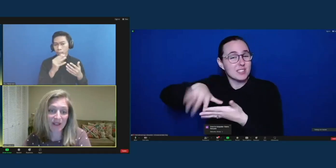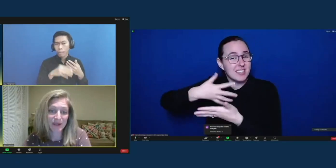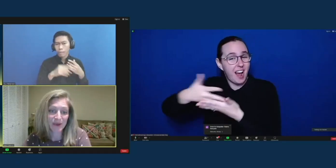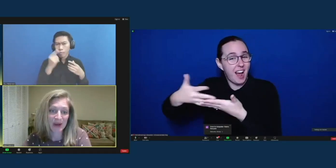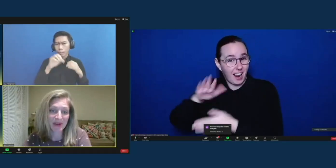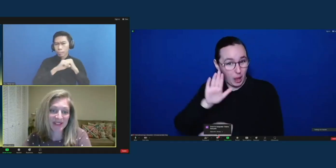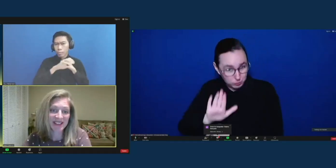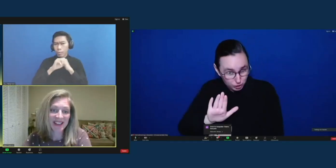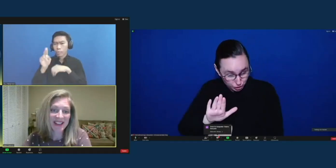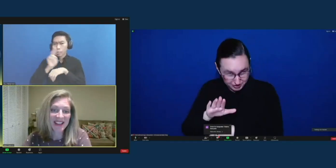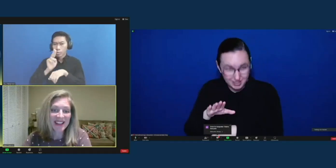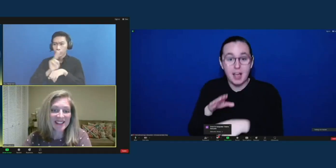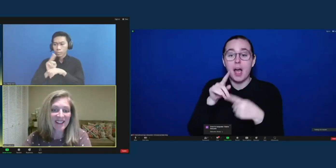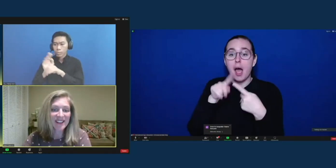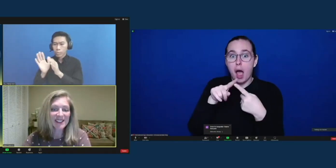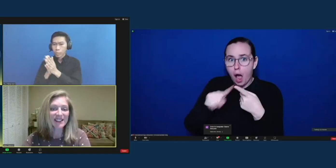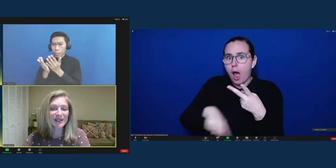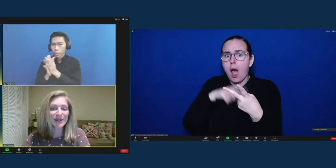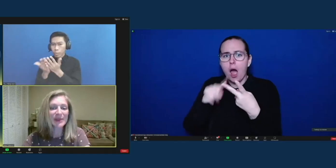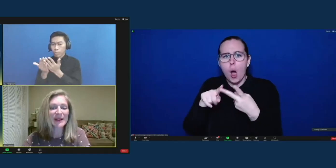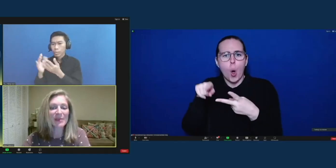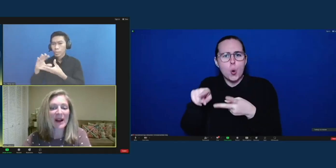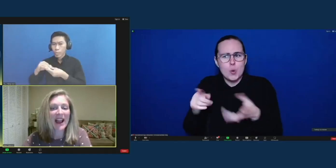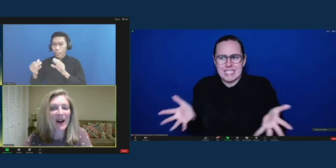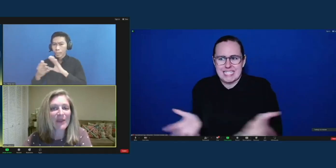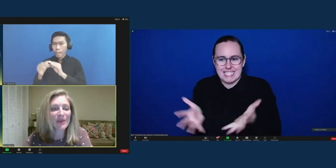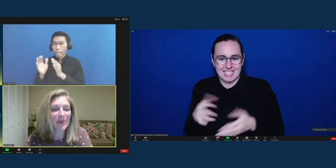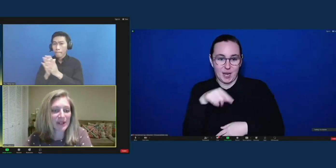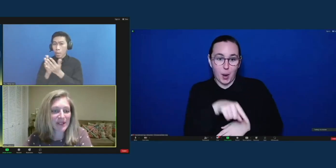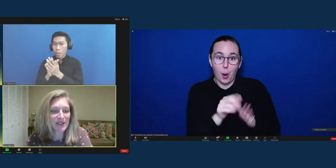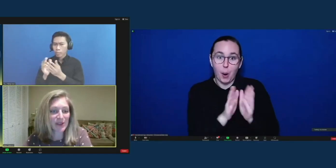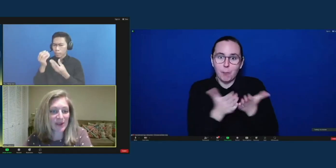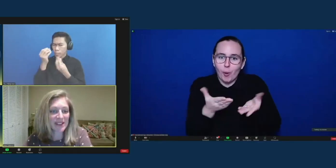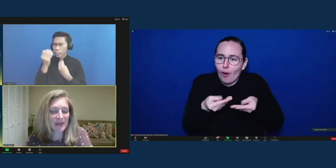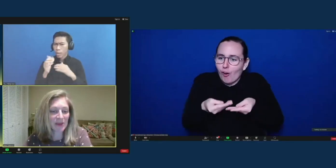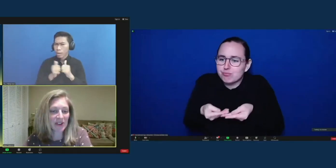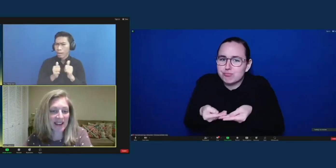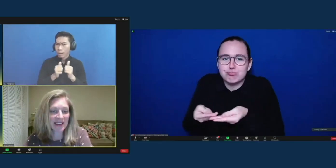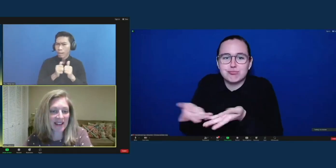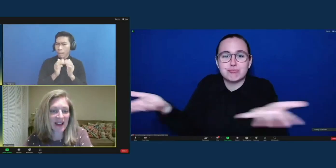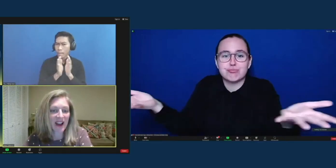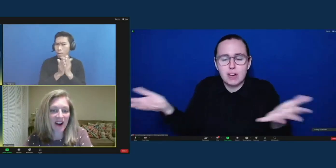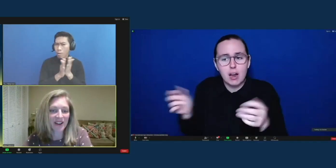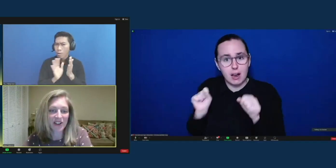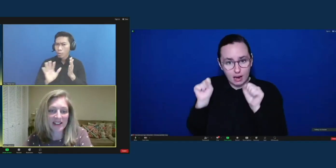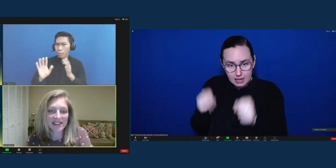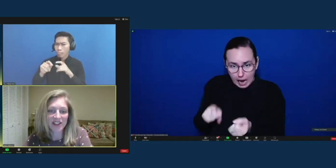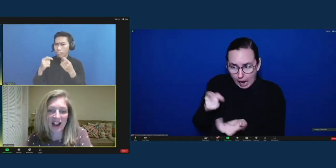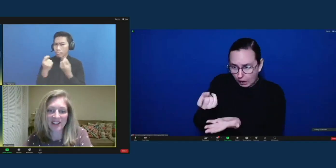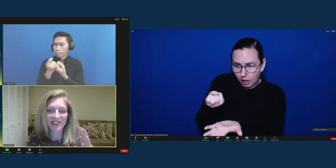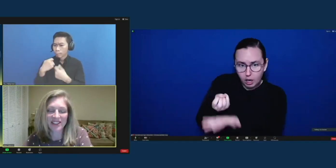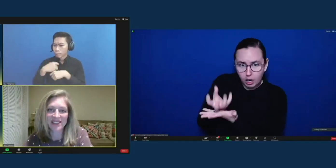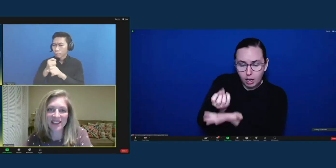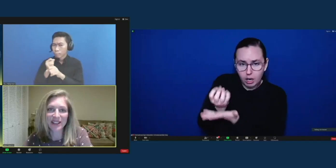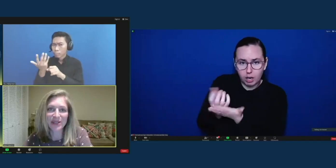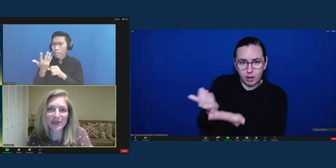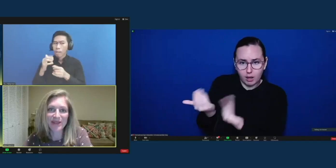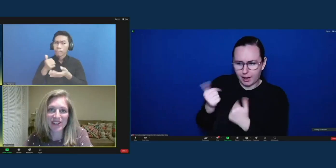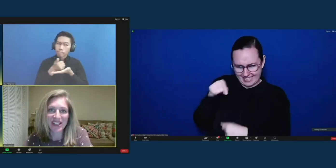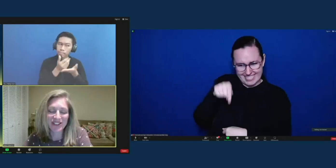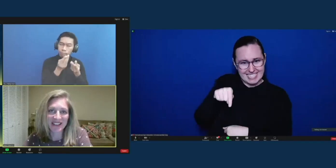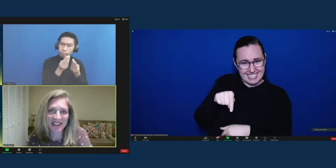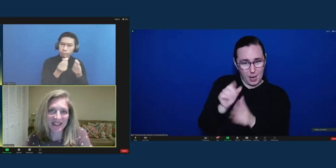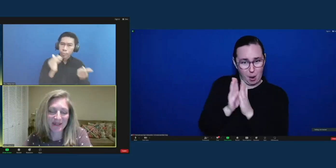usage of the storybooks. Tell us a little bit about how the books your team created are addressing challenges in